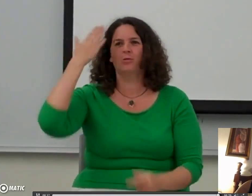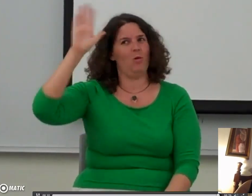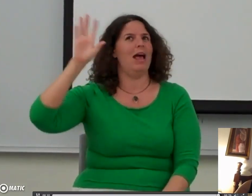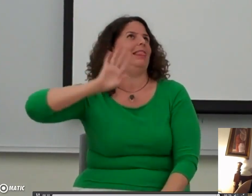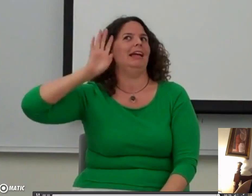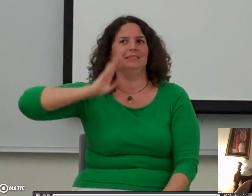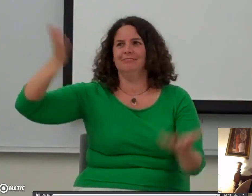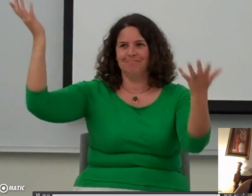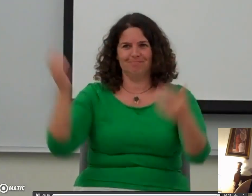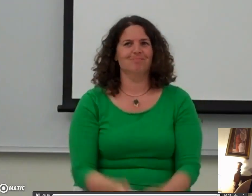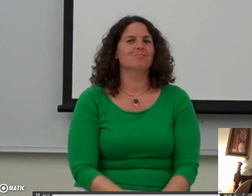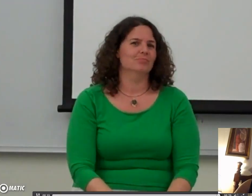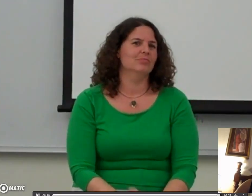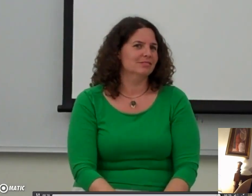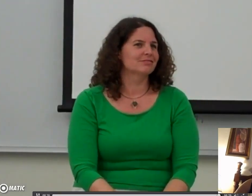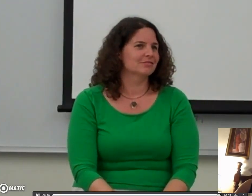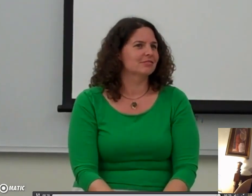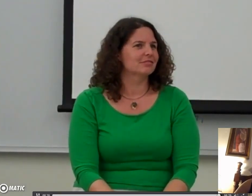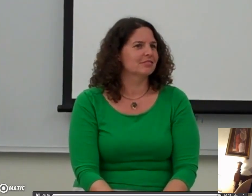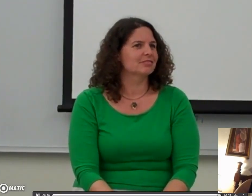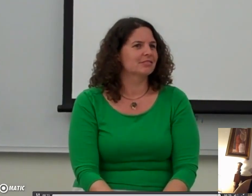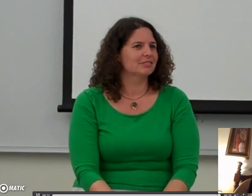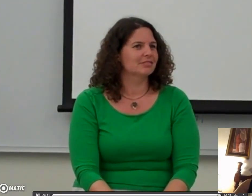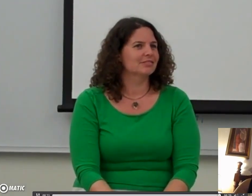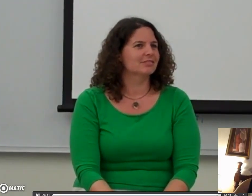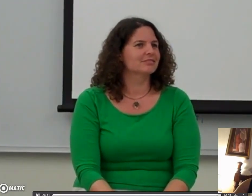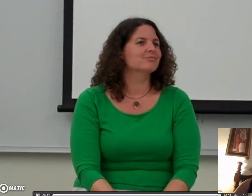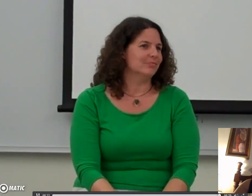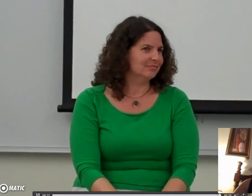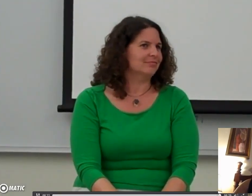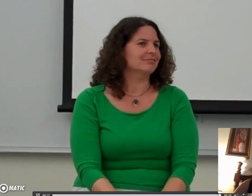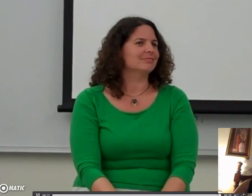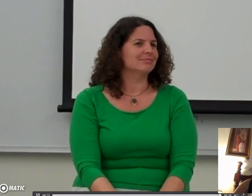you? Right, because you're not experiencing, you're not familiar with Alaska, so you don't know the